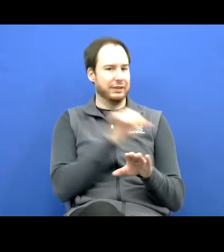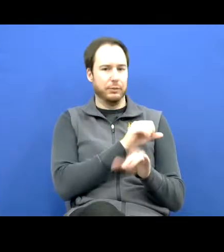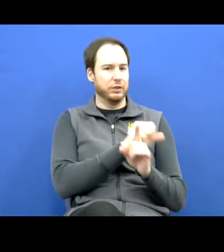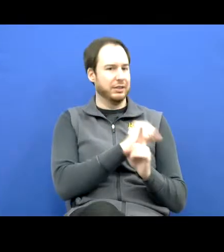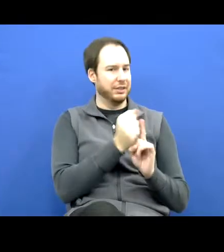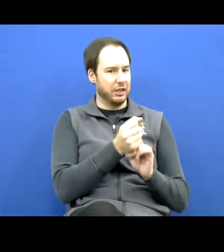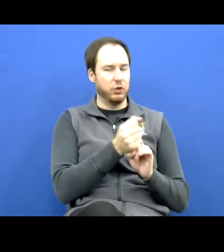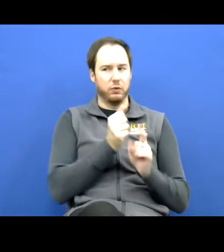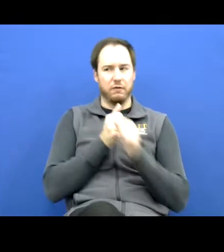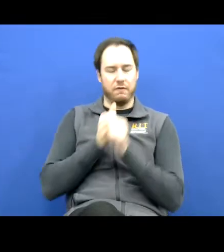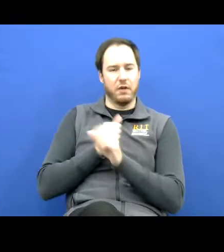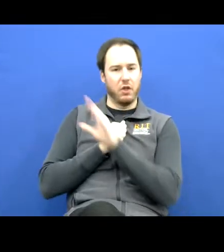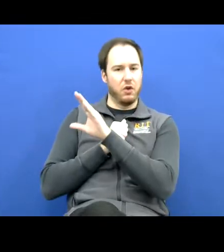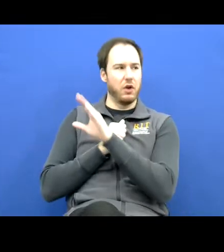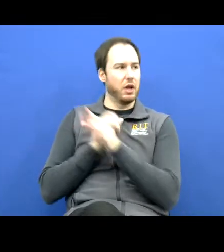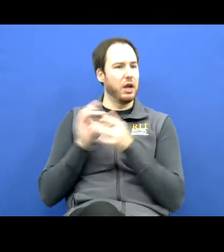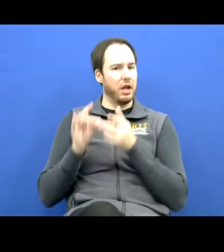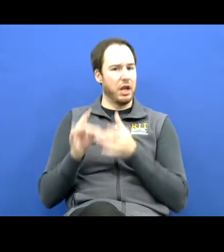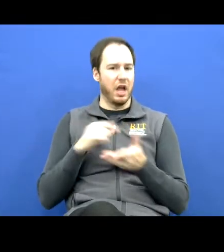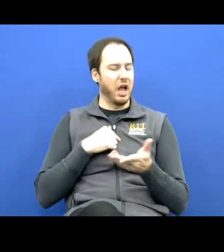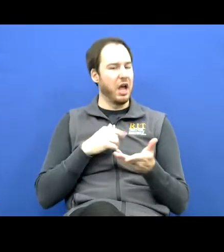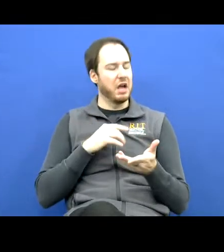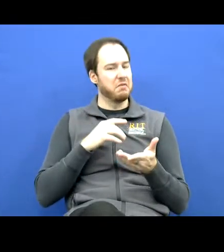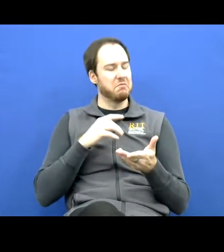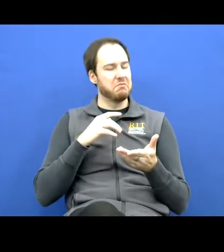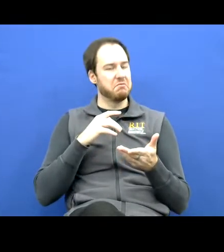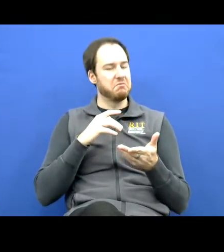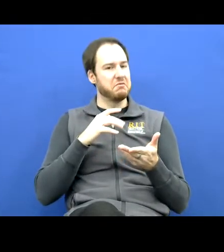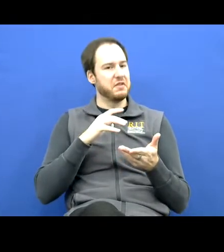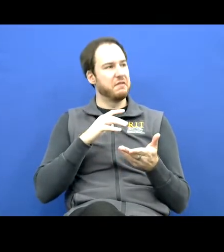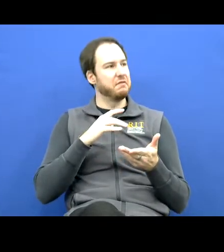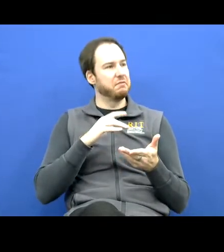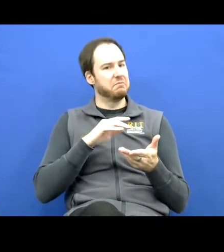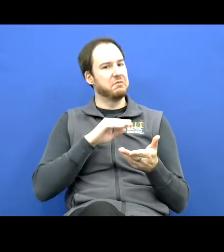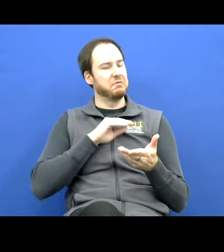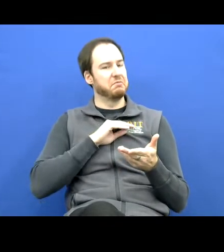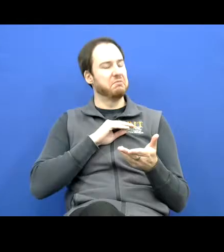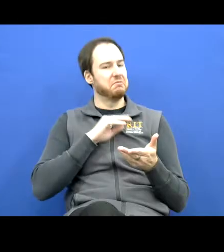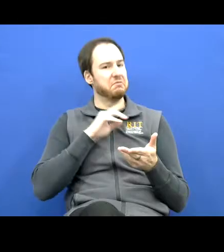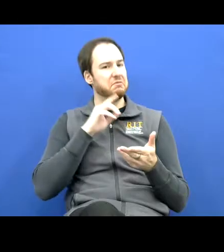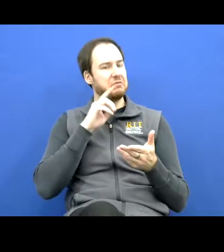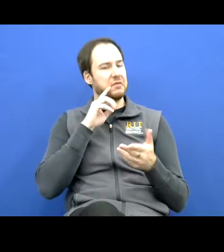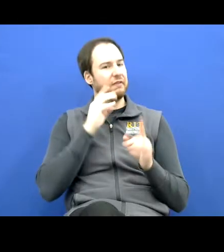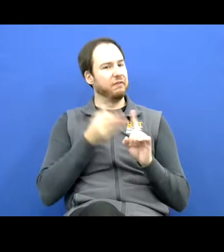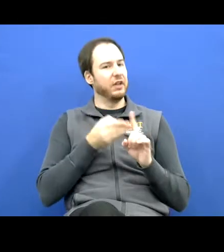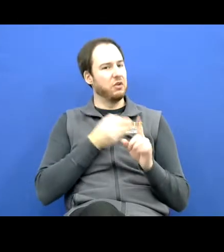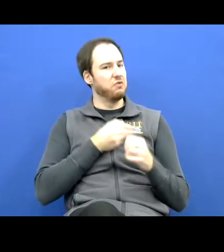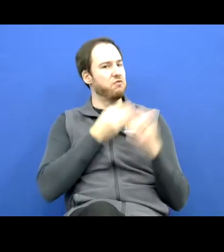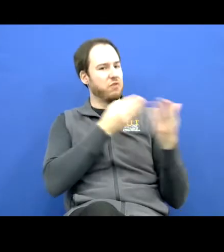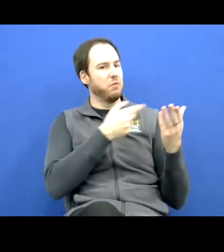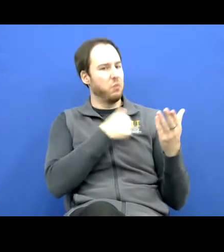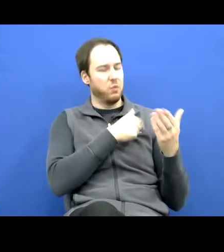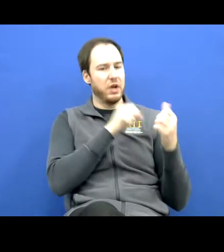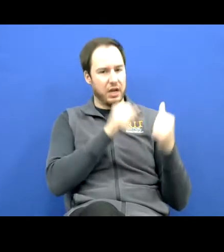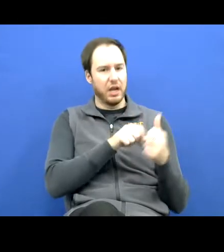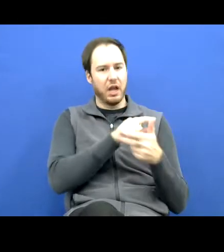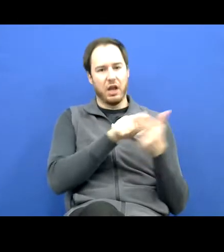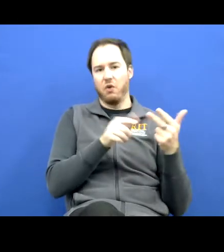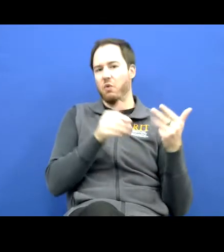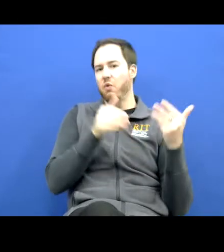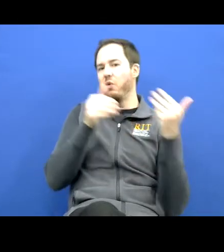situations, I'm certainly convinced and can recommend to the board that we can go ahead with